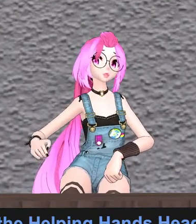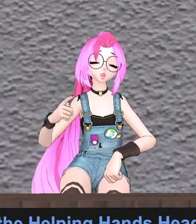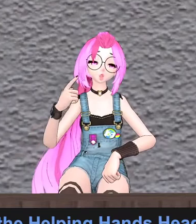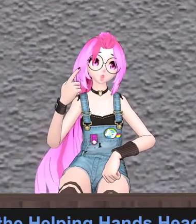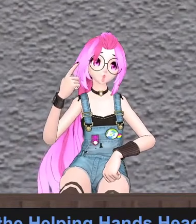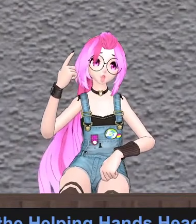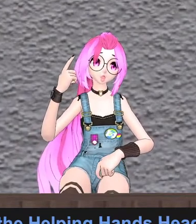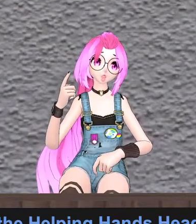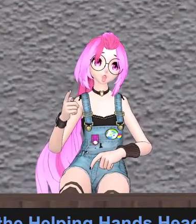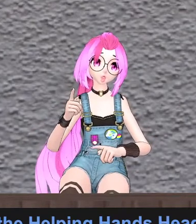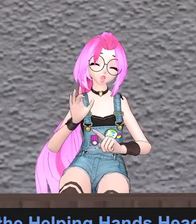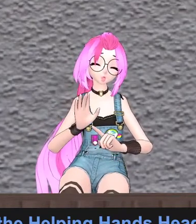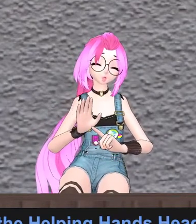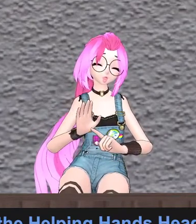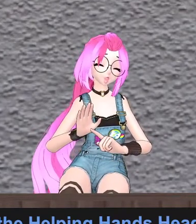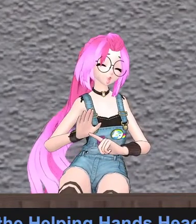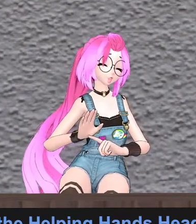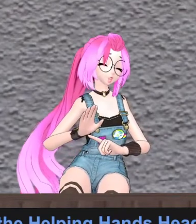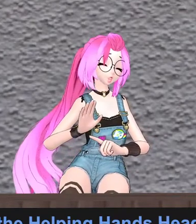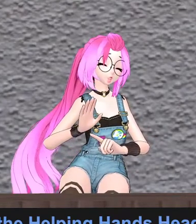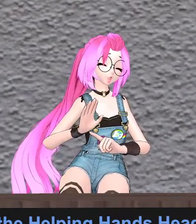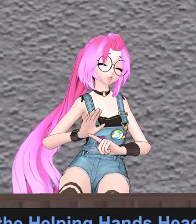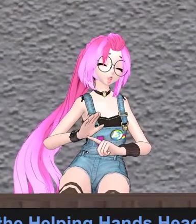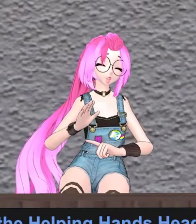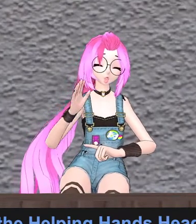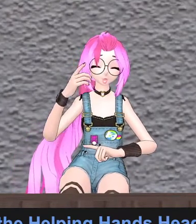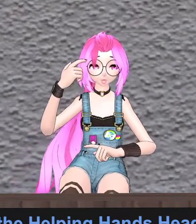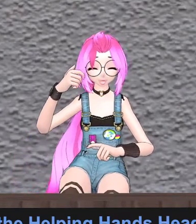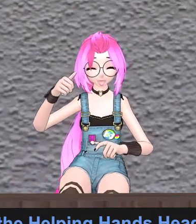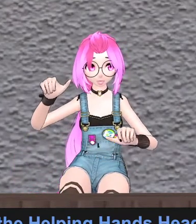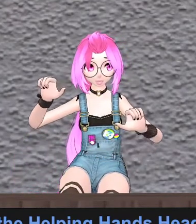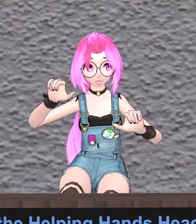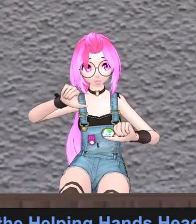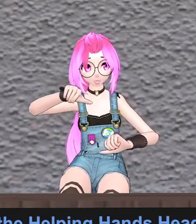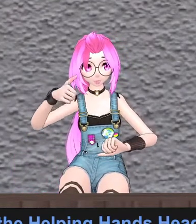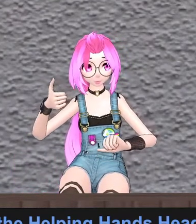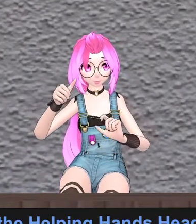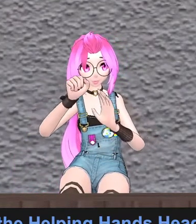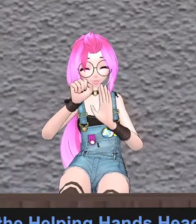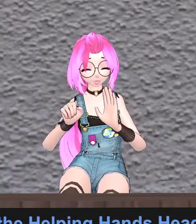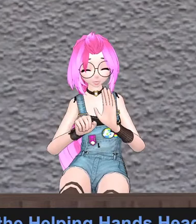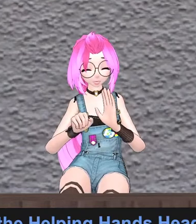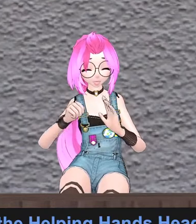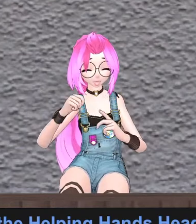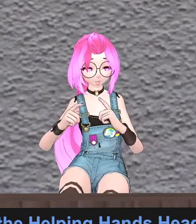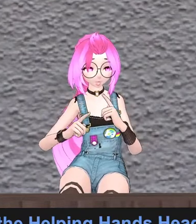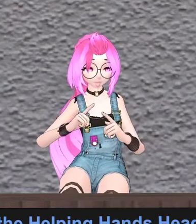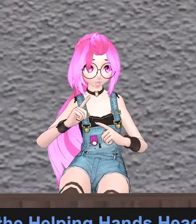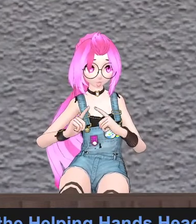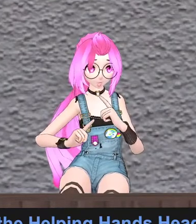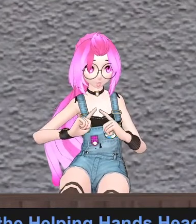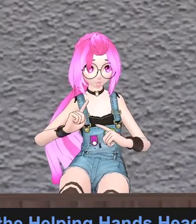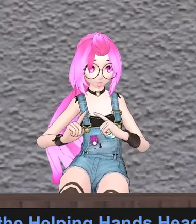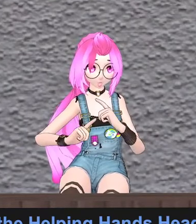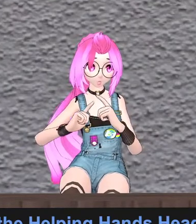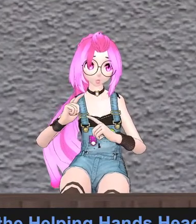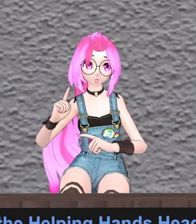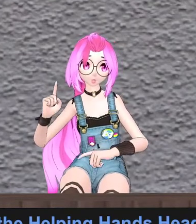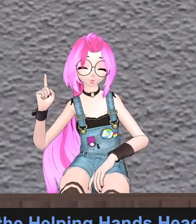Yeah, these are the ones that are like most known. I'm trying to think of other states with signs.